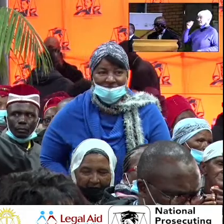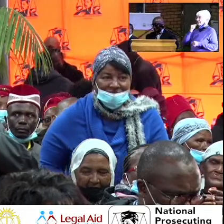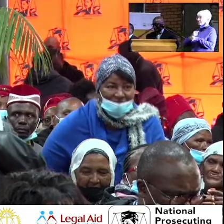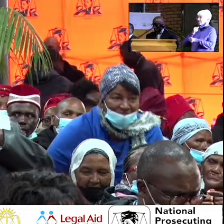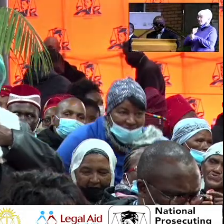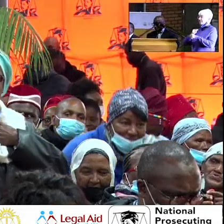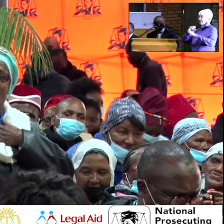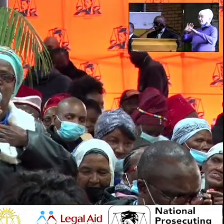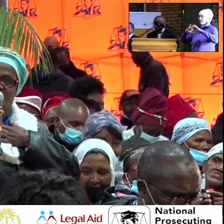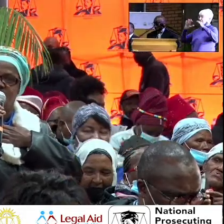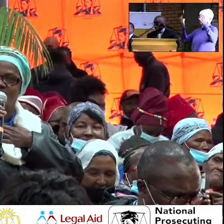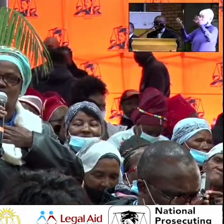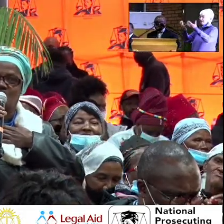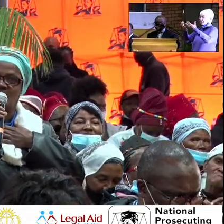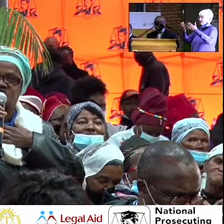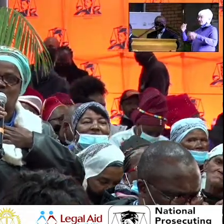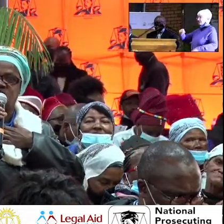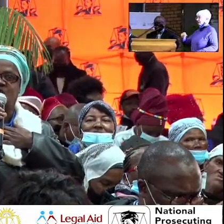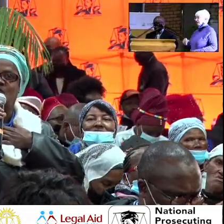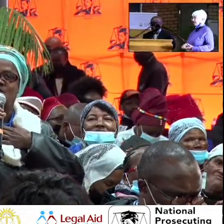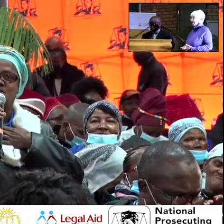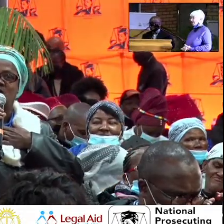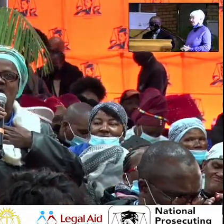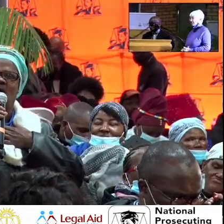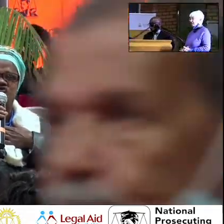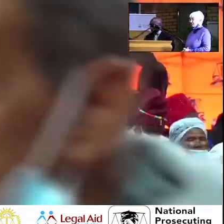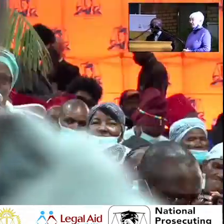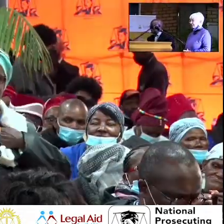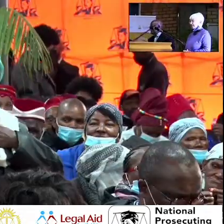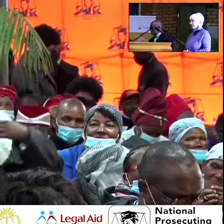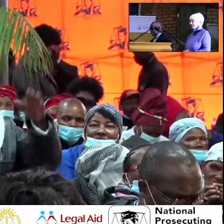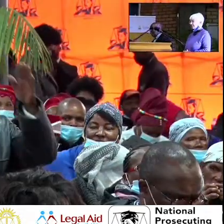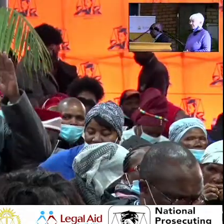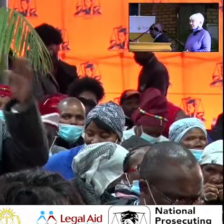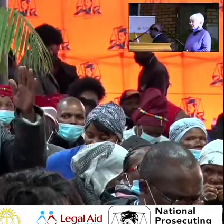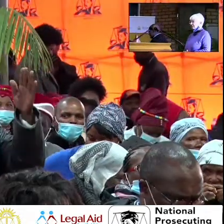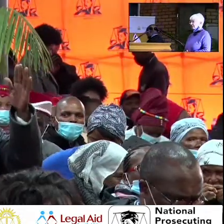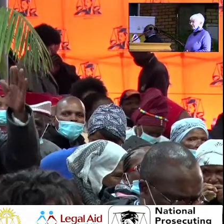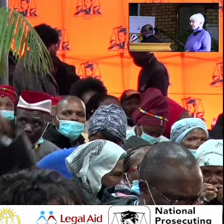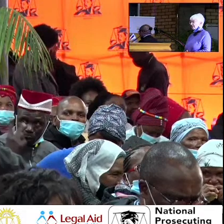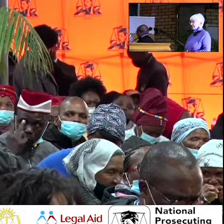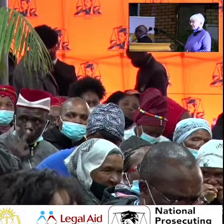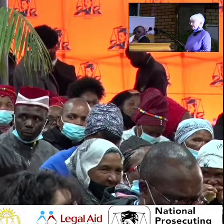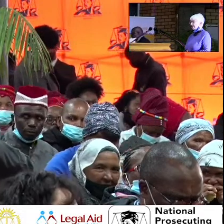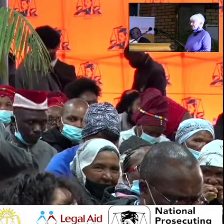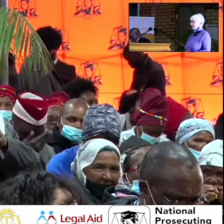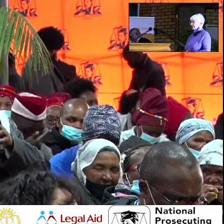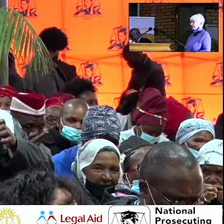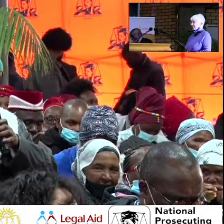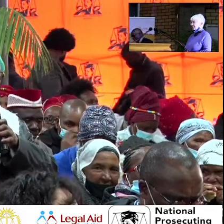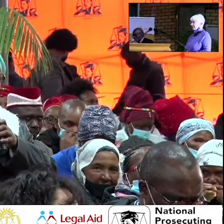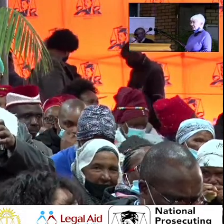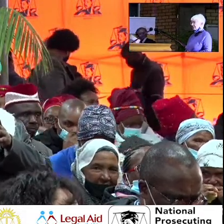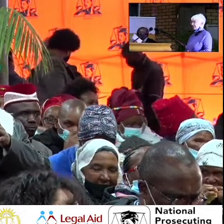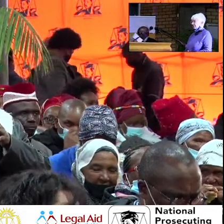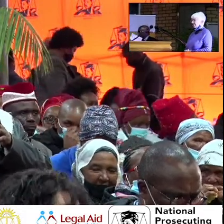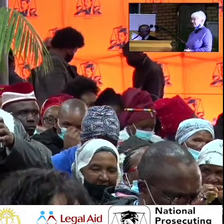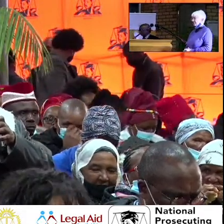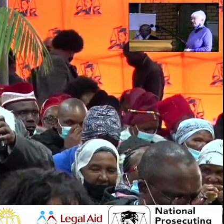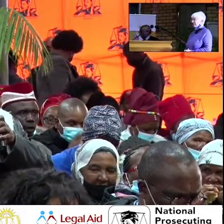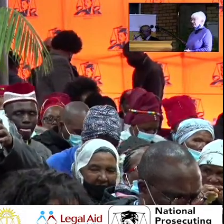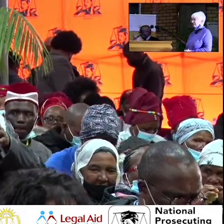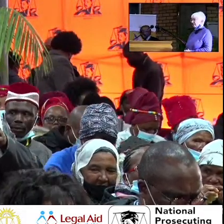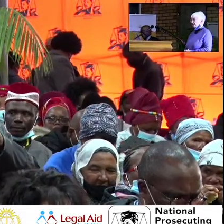was joining our neighborhood watch also. But due to SAPS neglect their duties